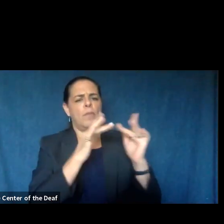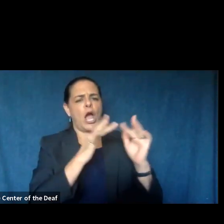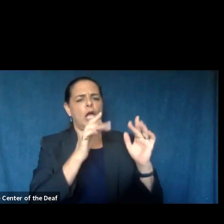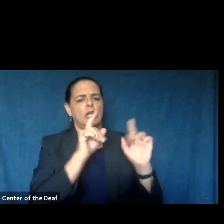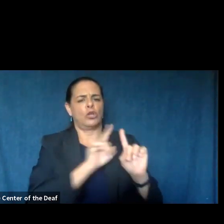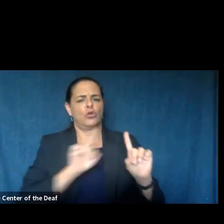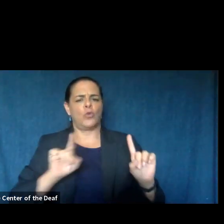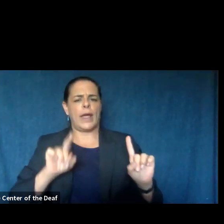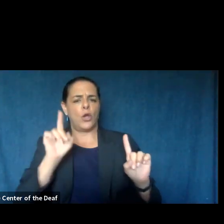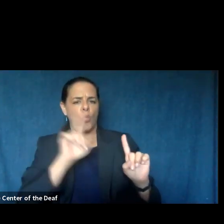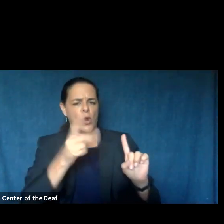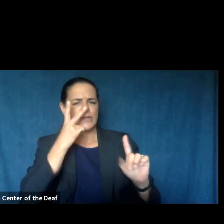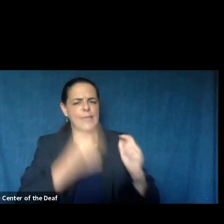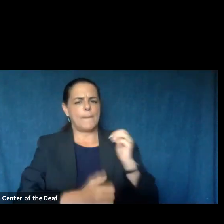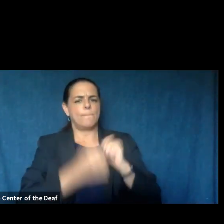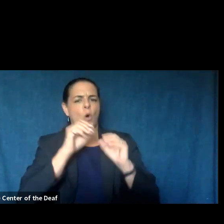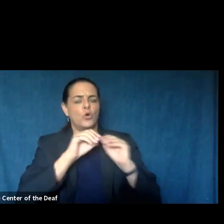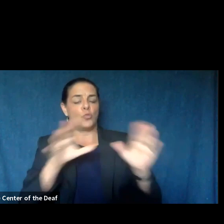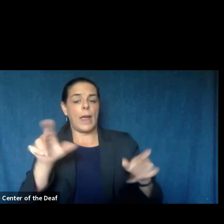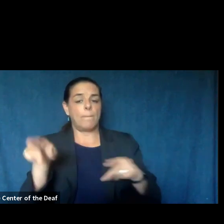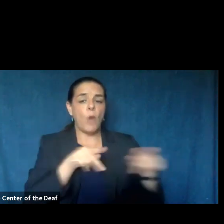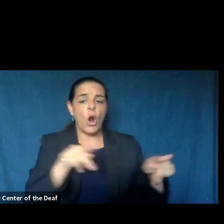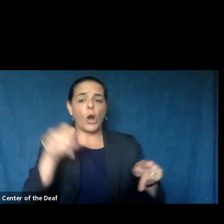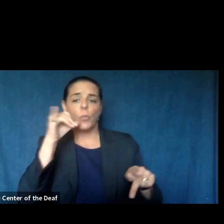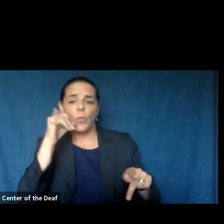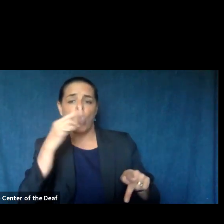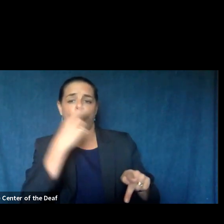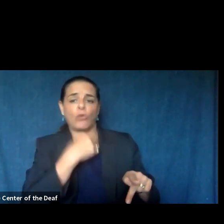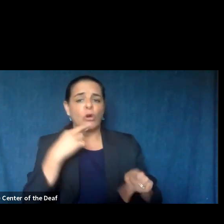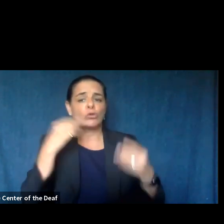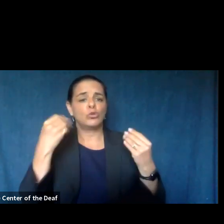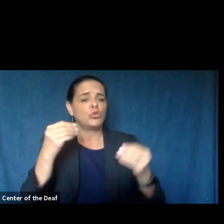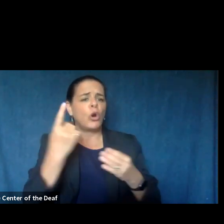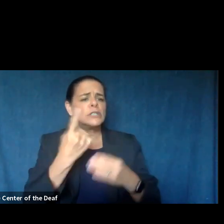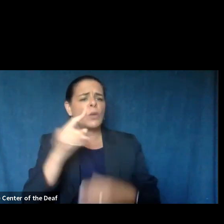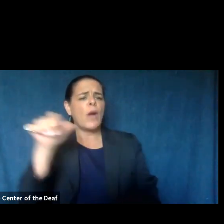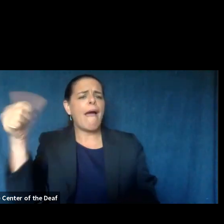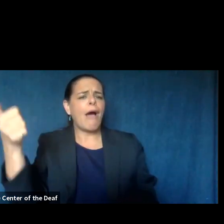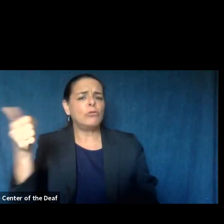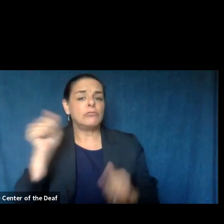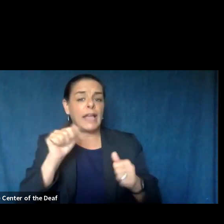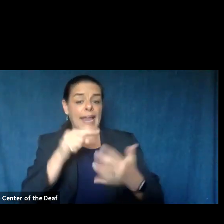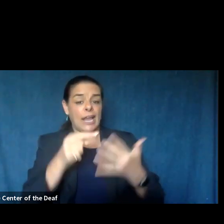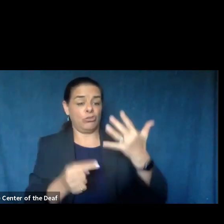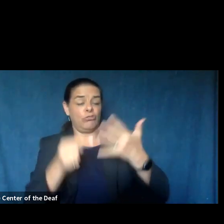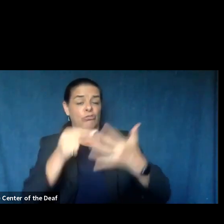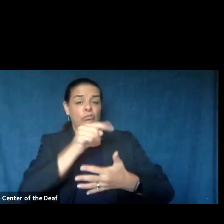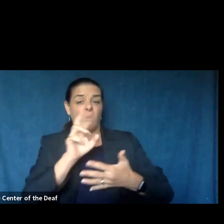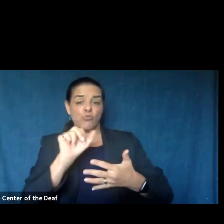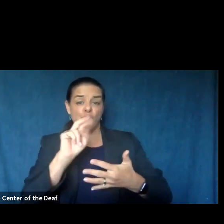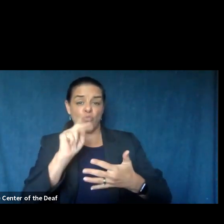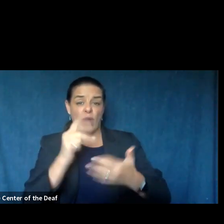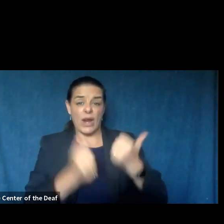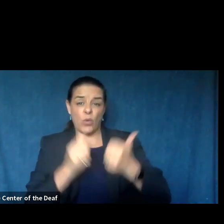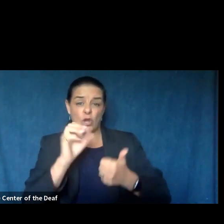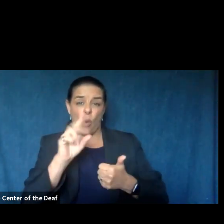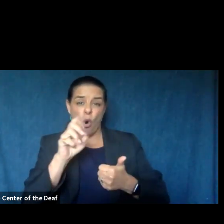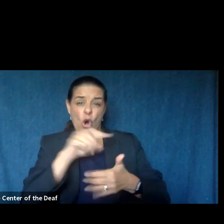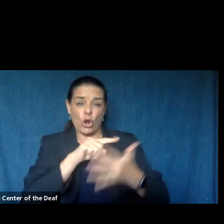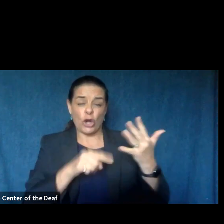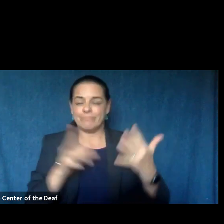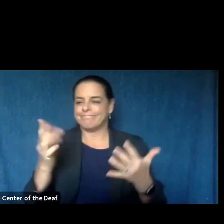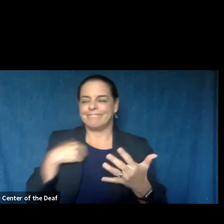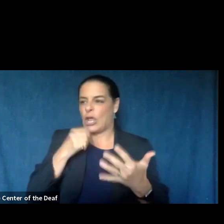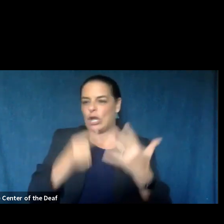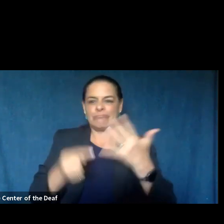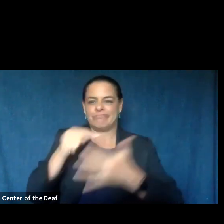do we see the most spread? Parties, bars, restaurants, stores, or somewhere else? And possible ranking of them? I don't have rankings, and we are